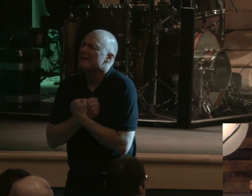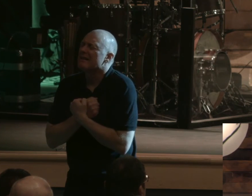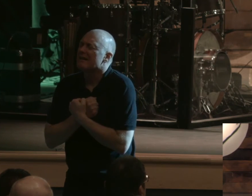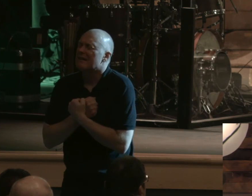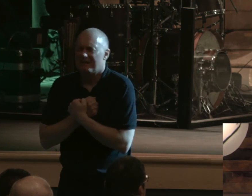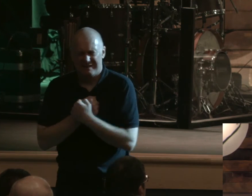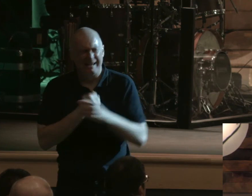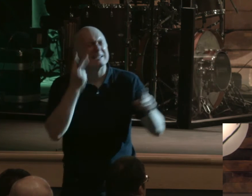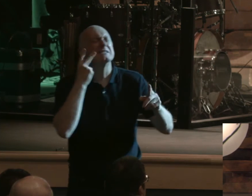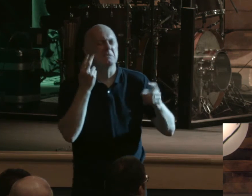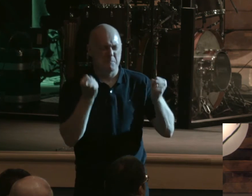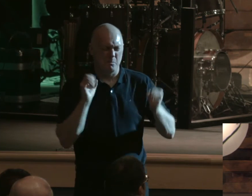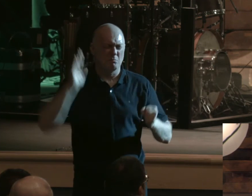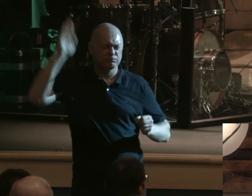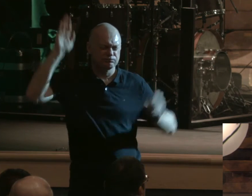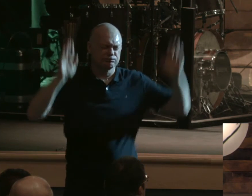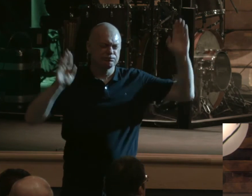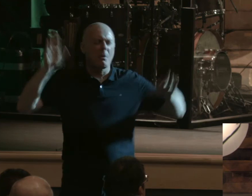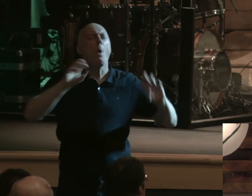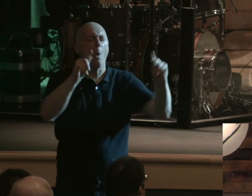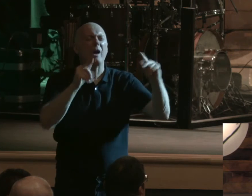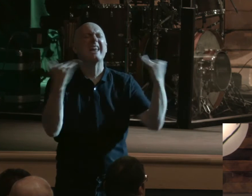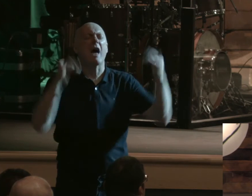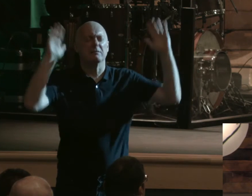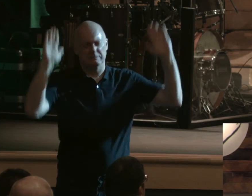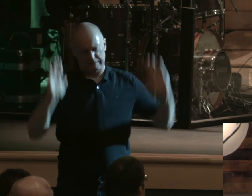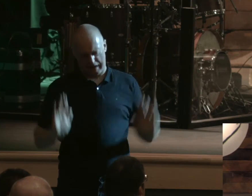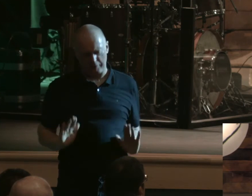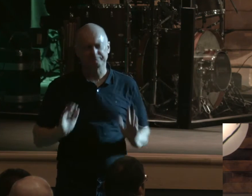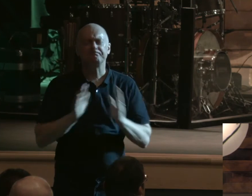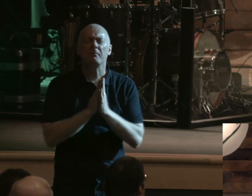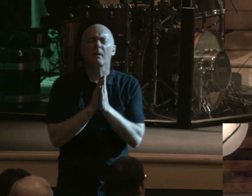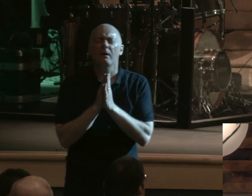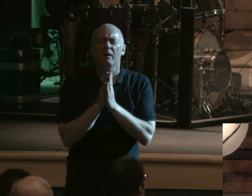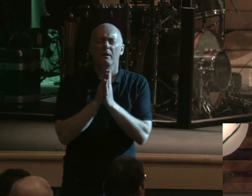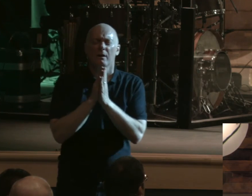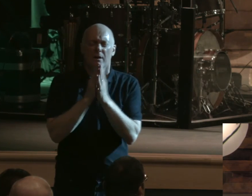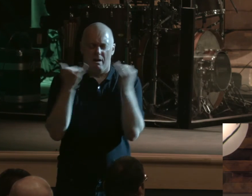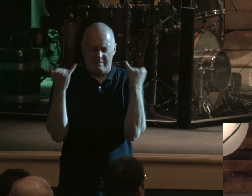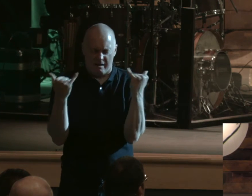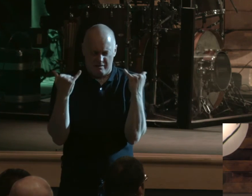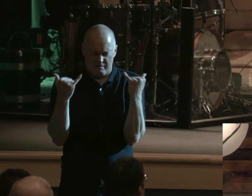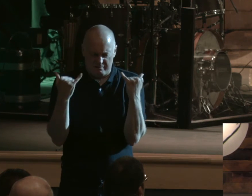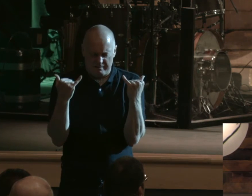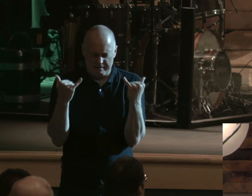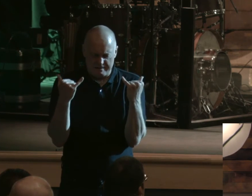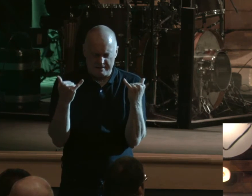Bless you with those hands raised. You can put your hands down right now. And the second thing I want to do right now is this.